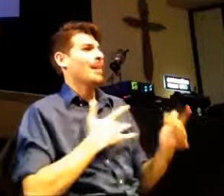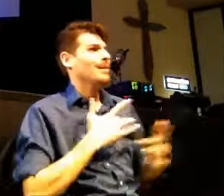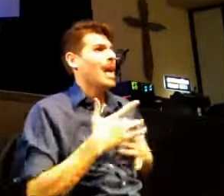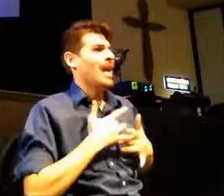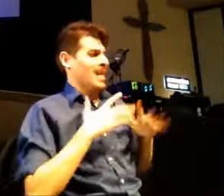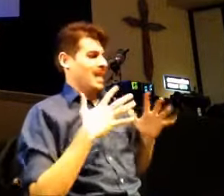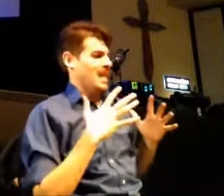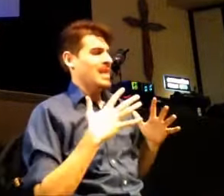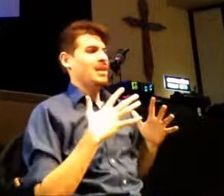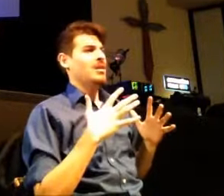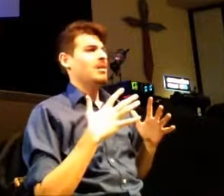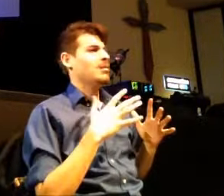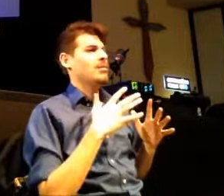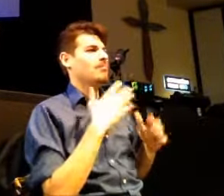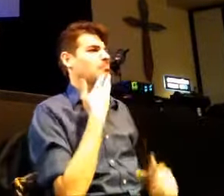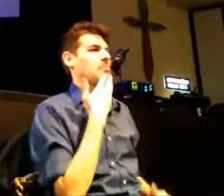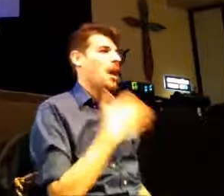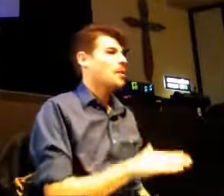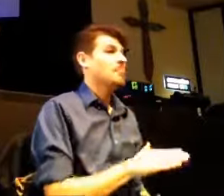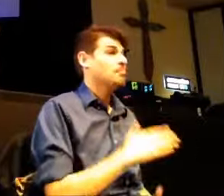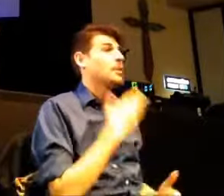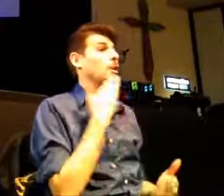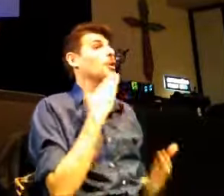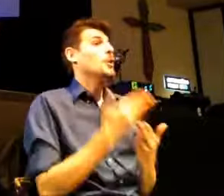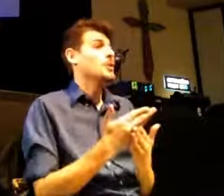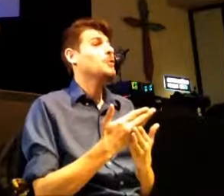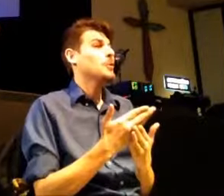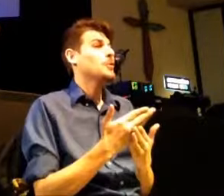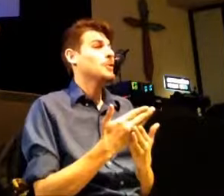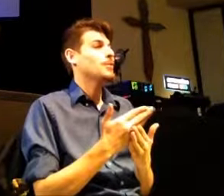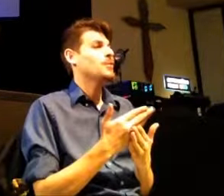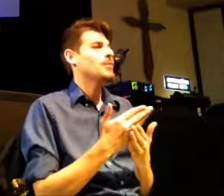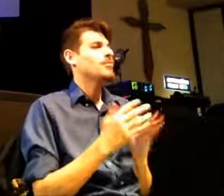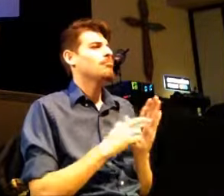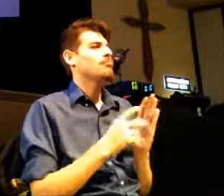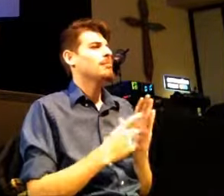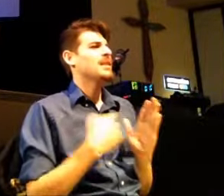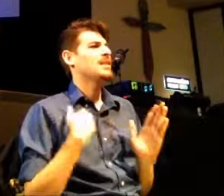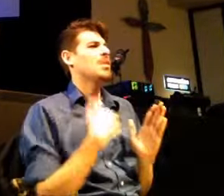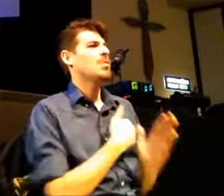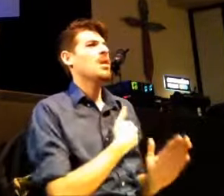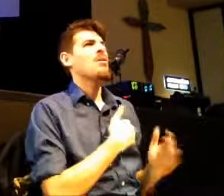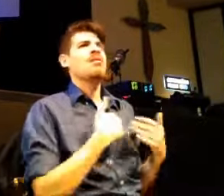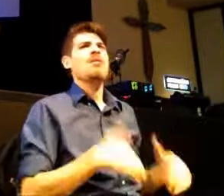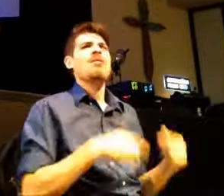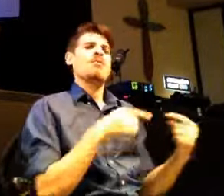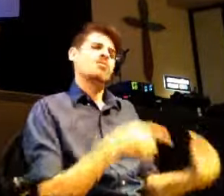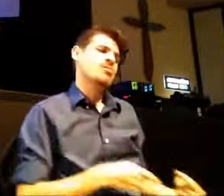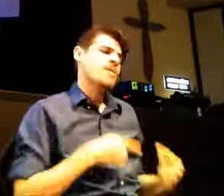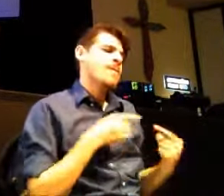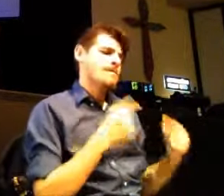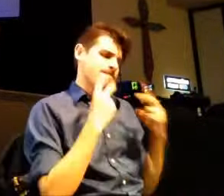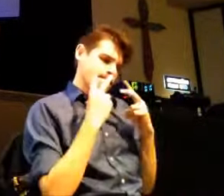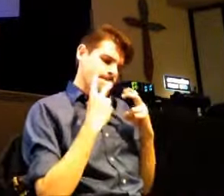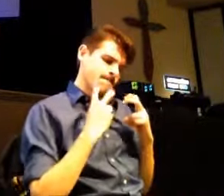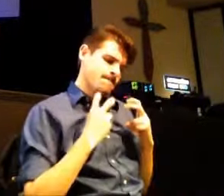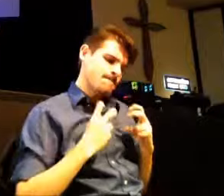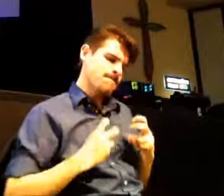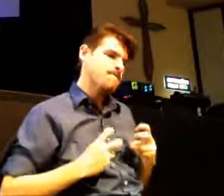for us because they cause us to look deeper inside of us. And so